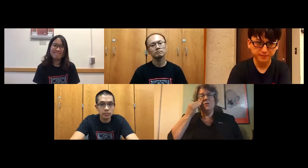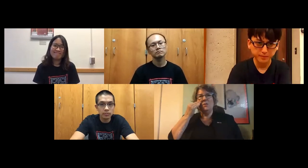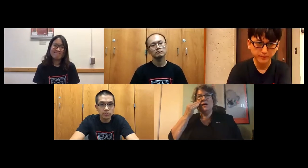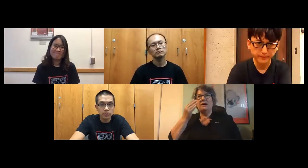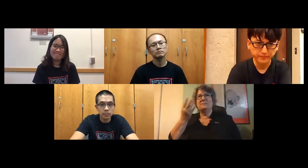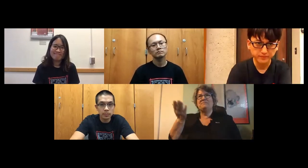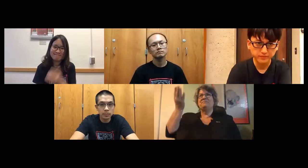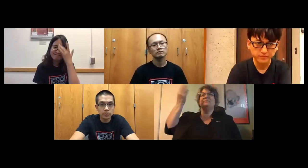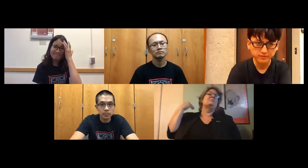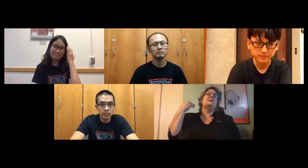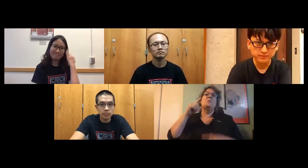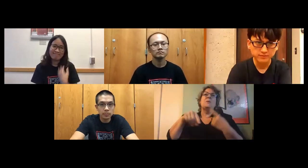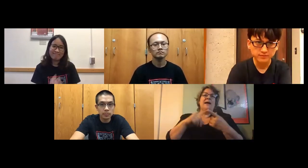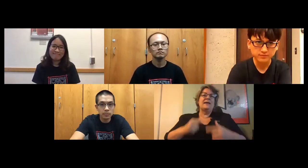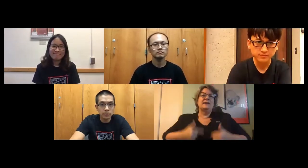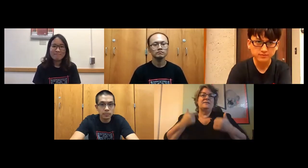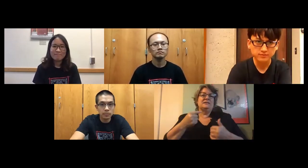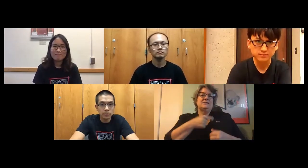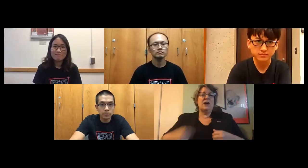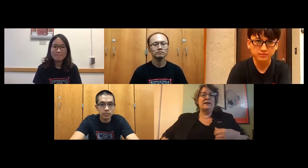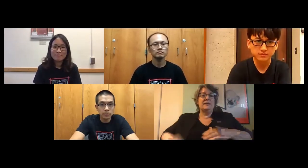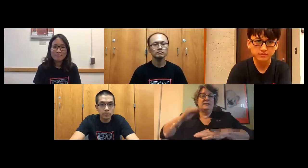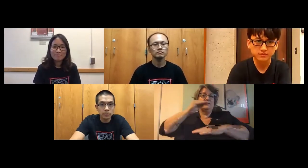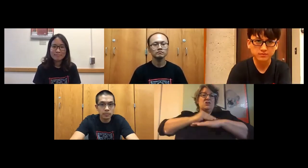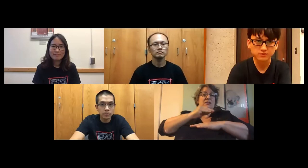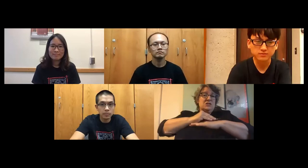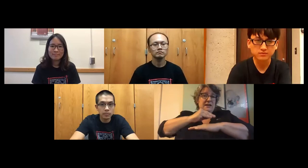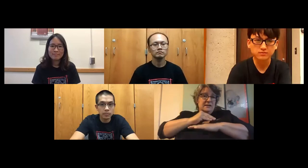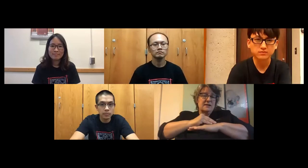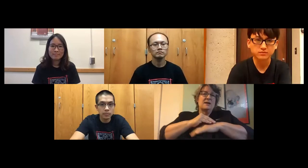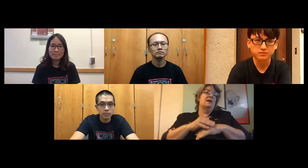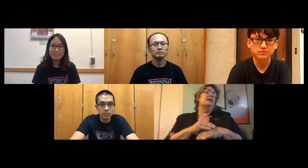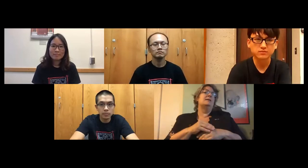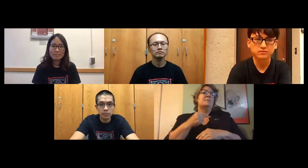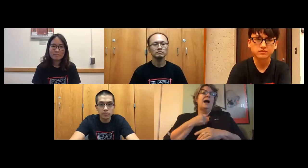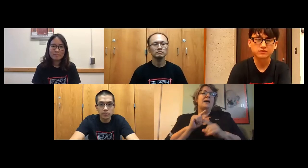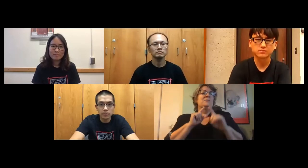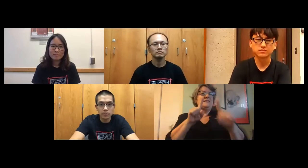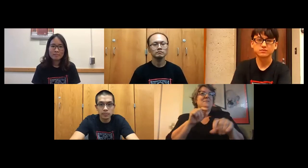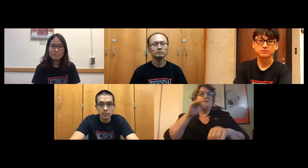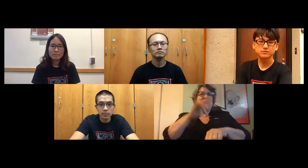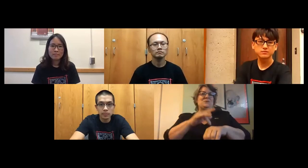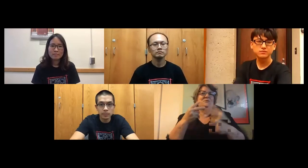know when I lived in China, in Chongqing, I was able to